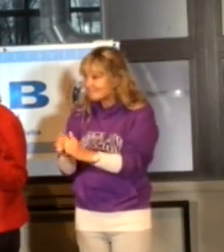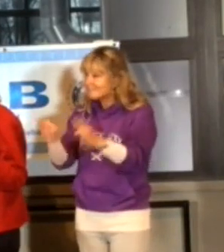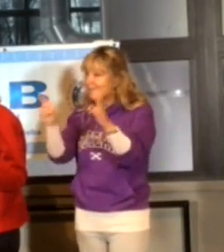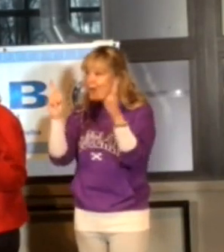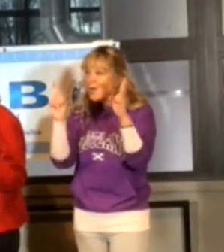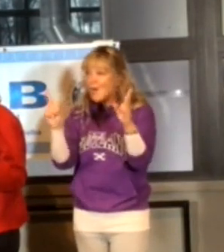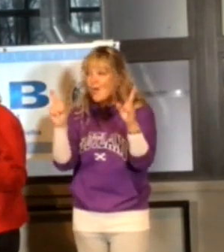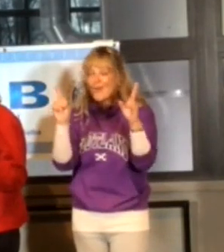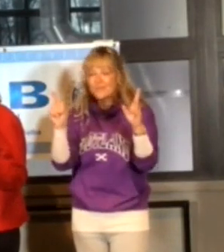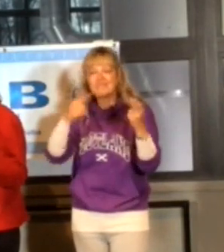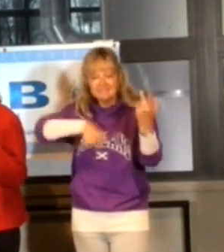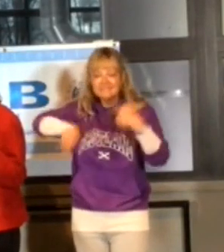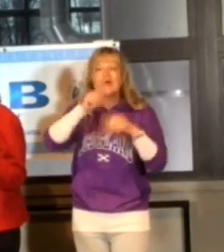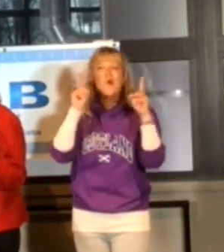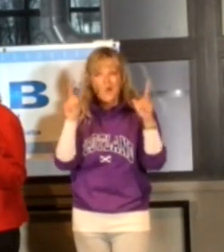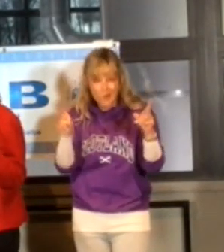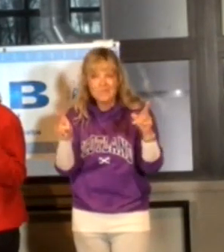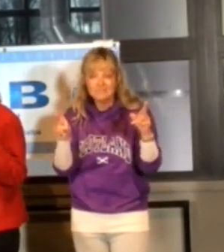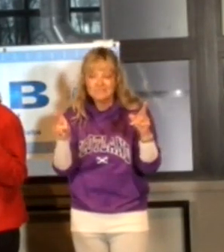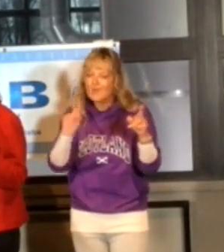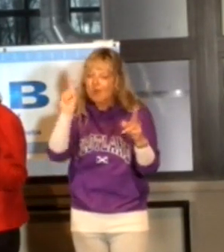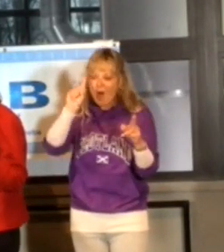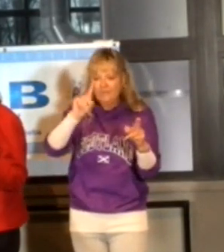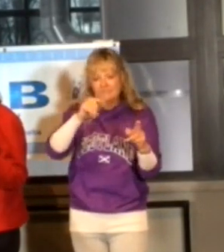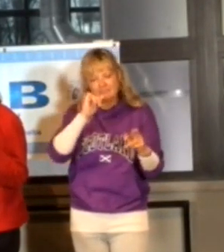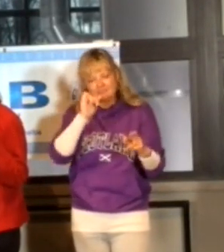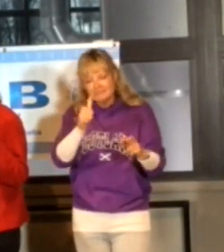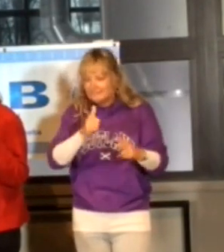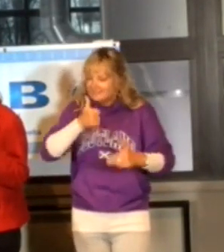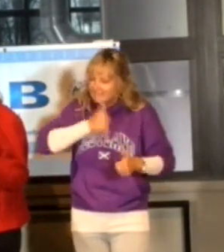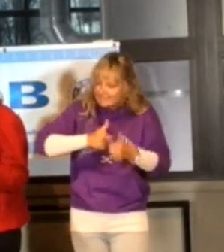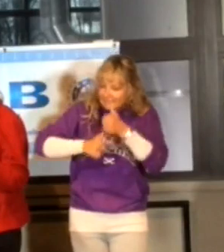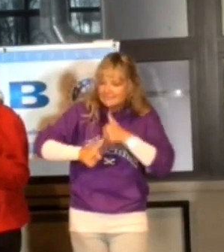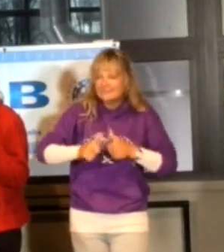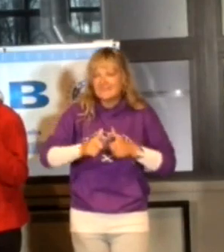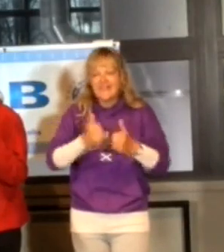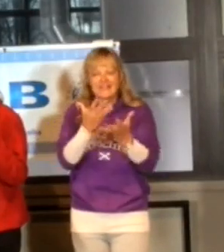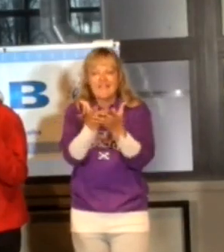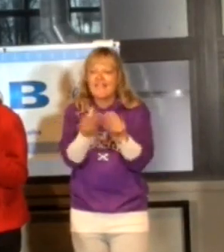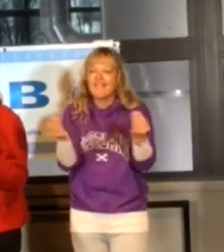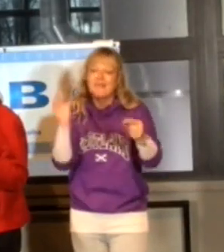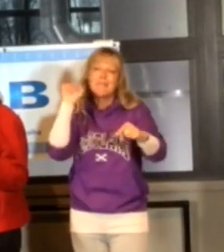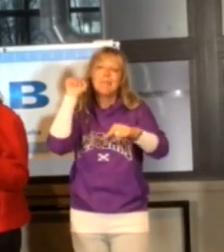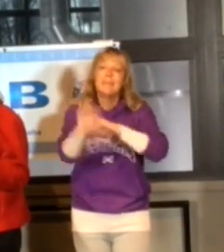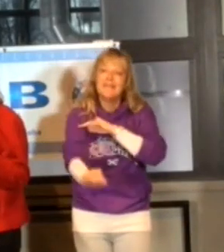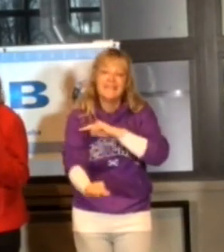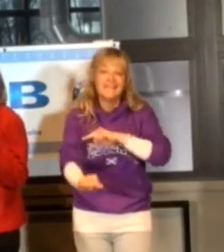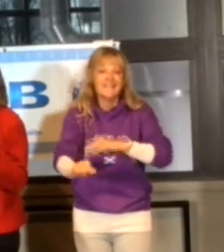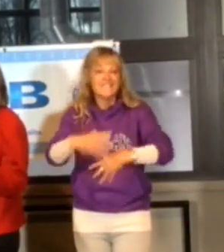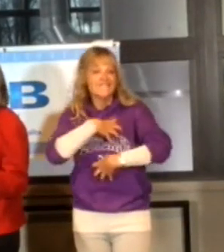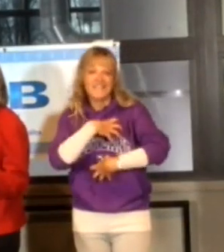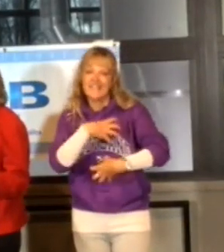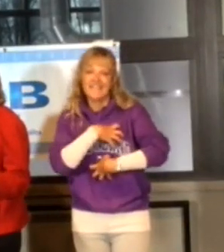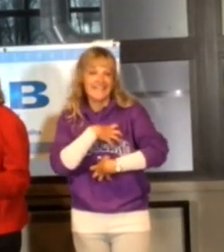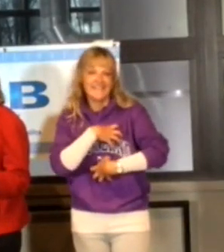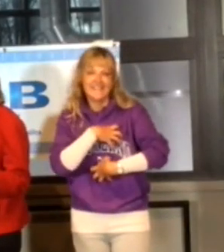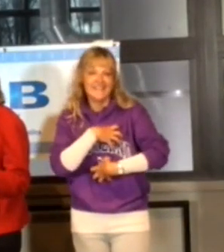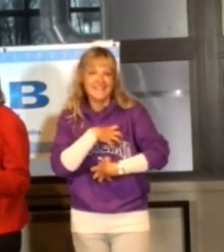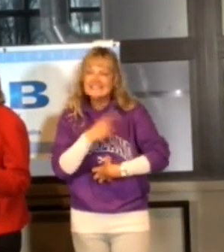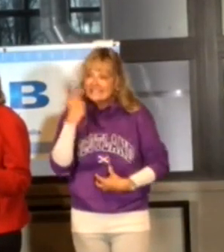fi cyfeillion, hope is what tyrants fear the most. It's easy to